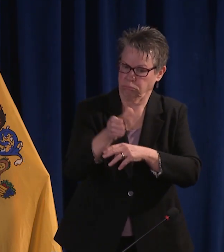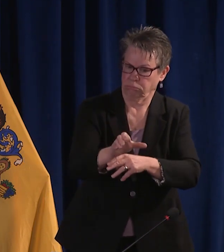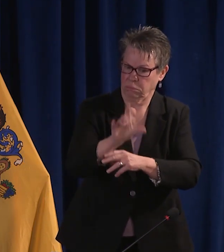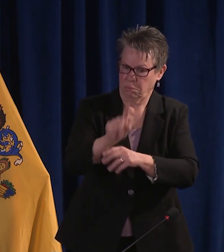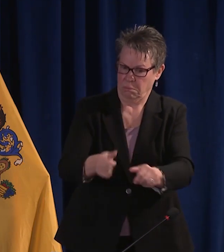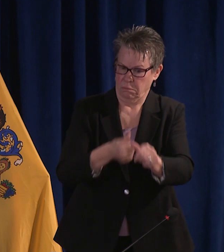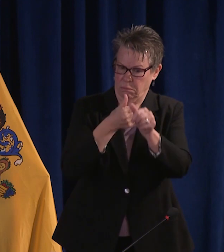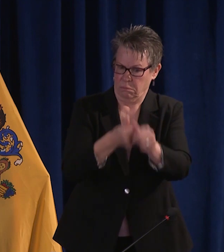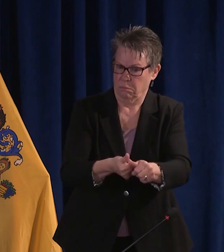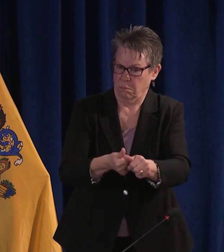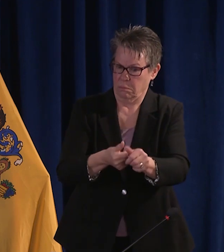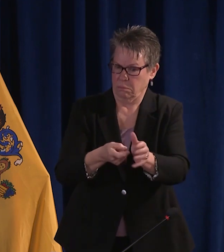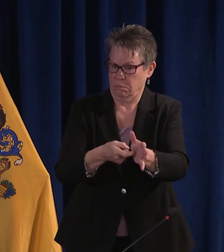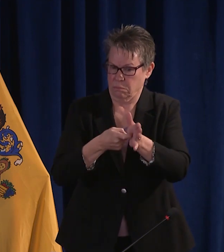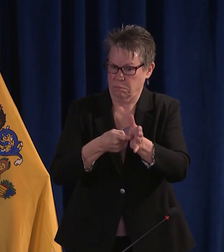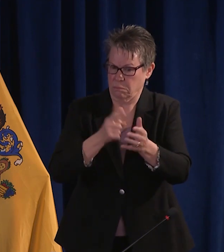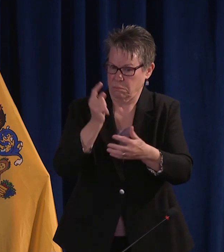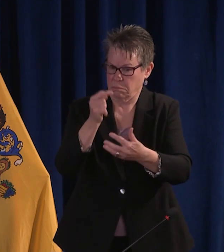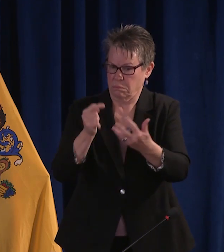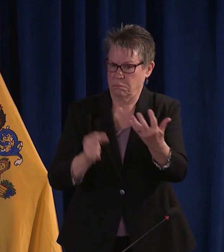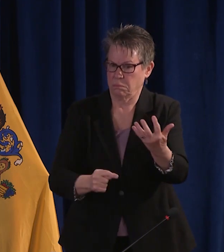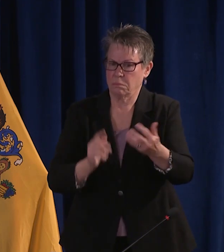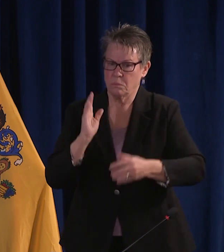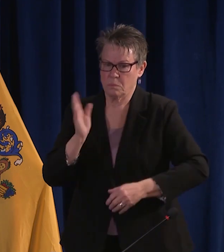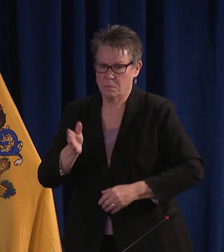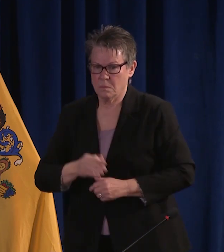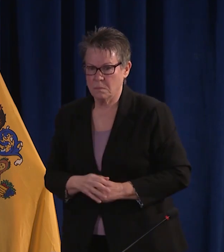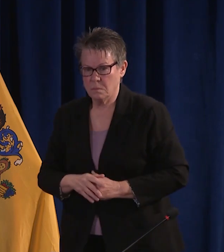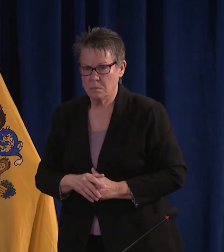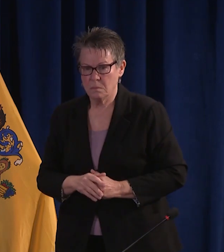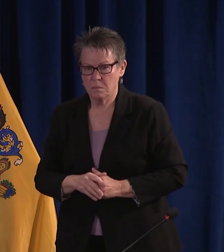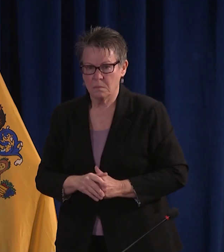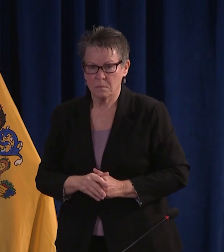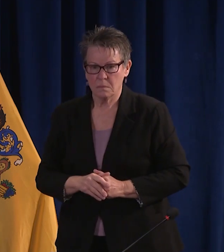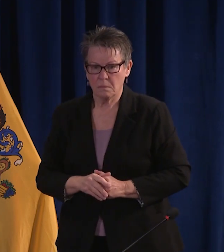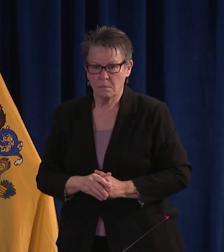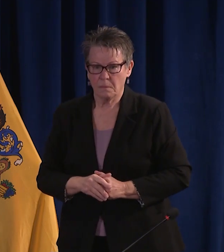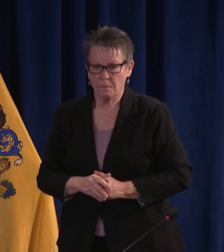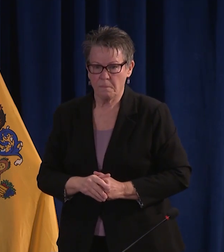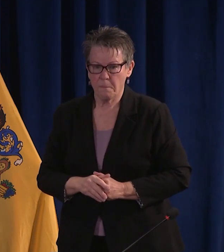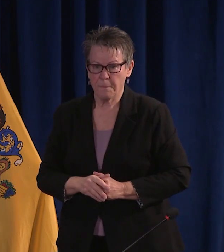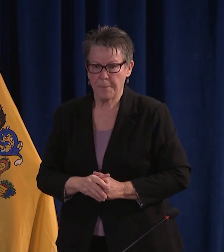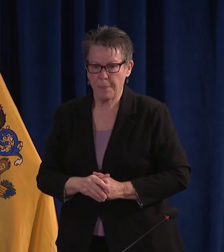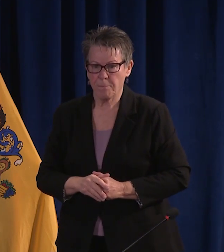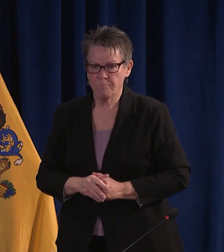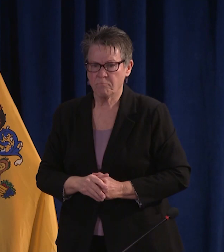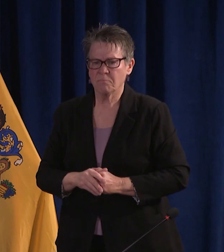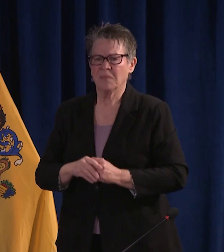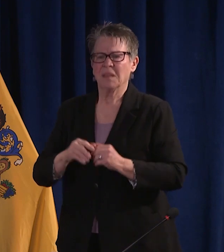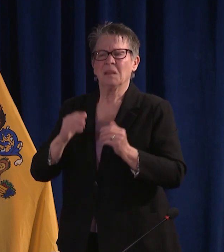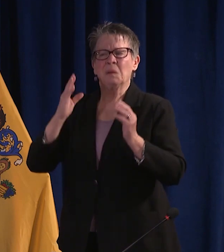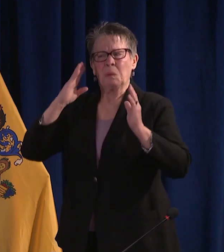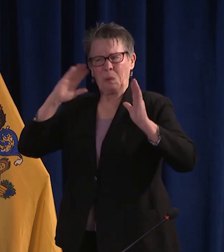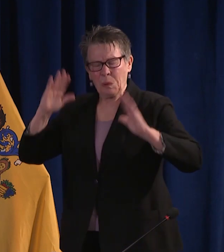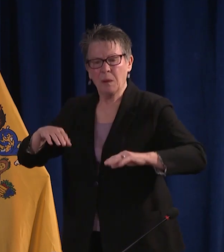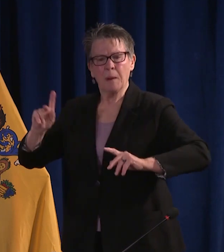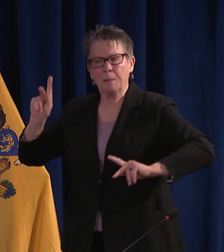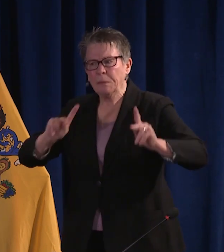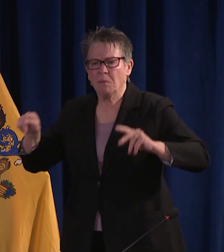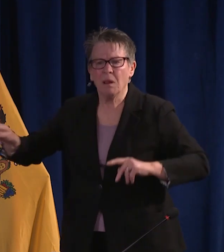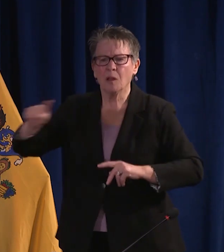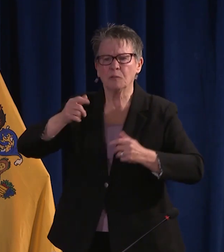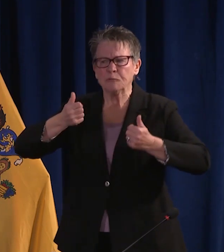local directive. And again, there's no doubting everybody's heart's in the right place, but we have to do things